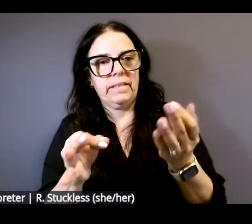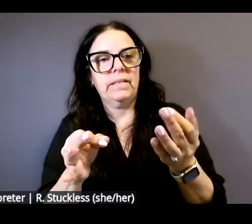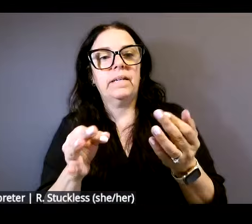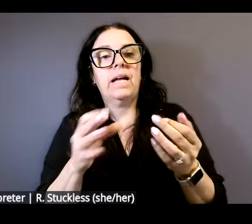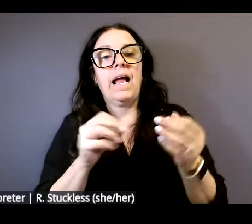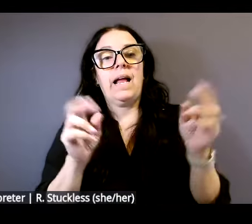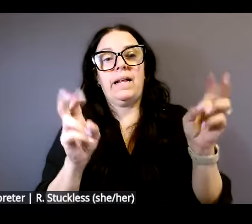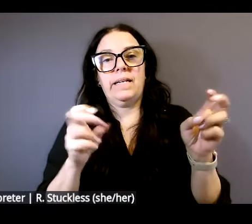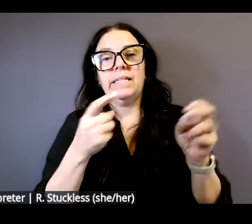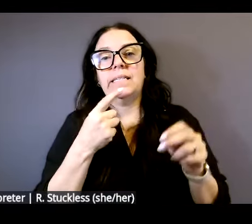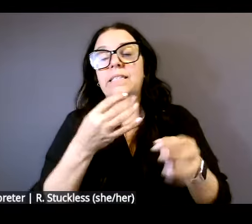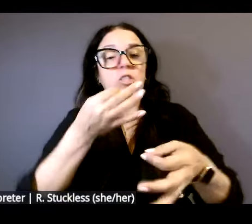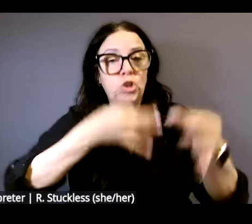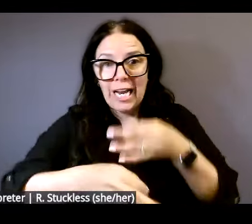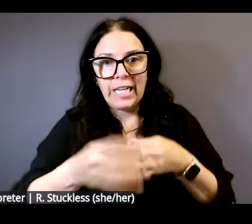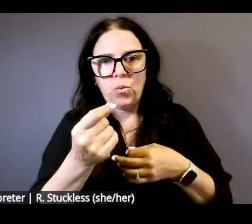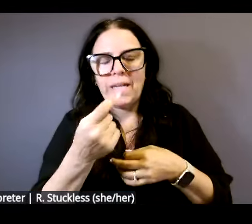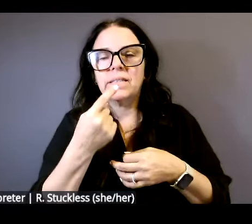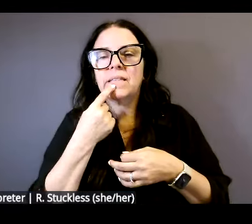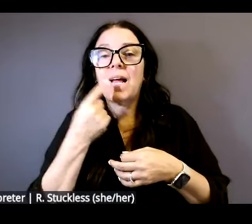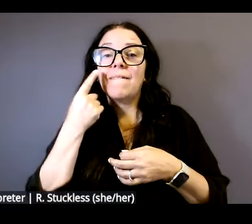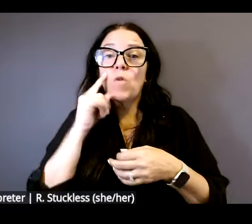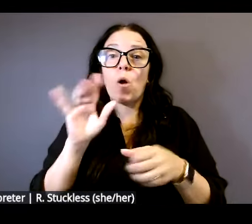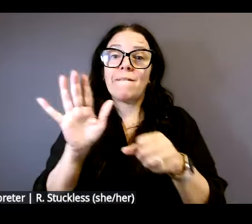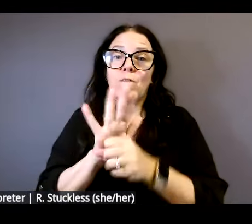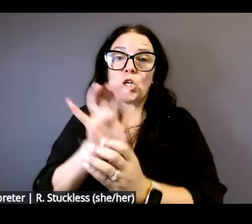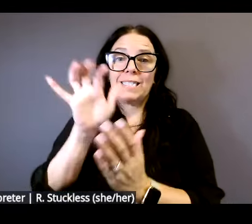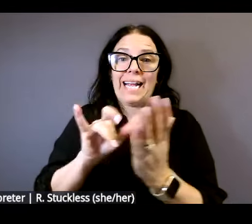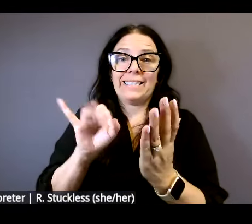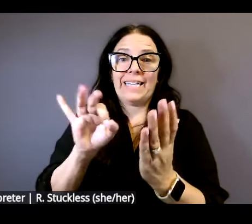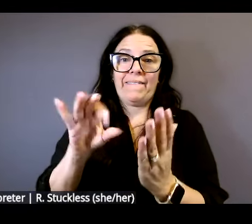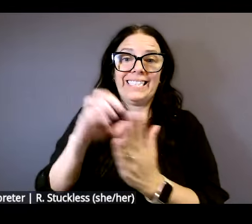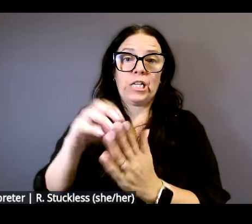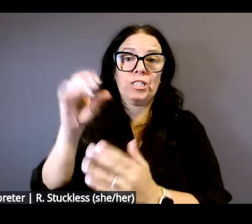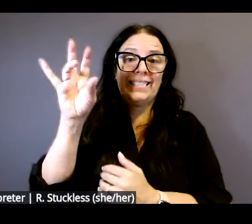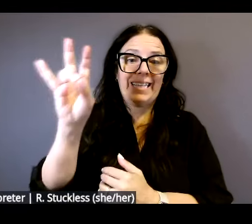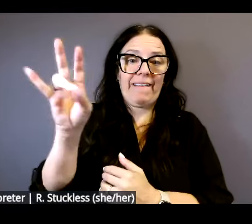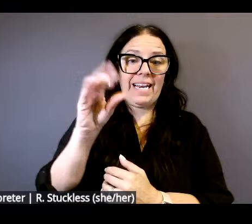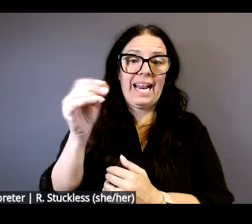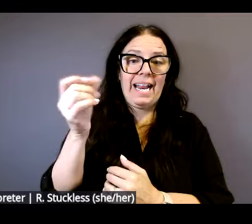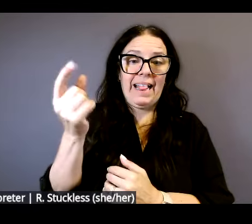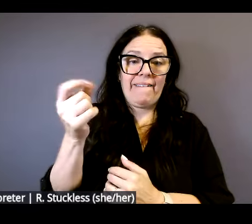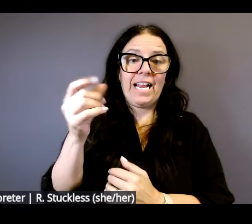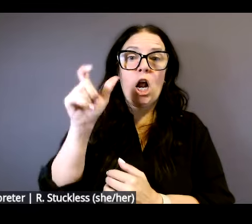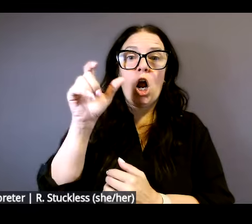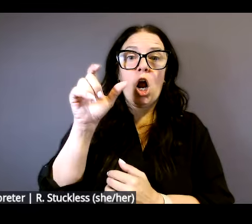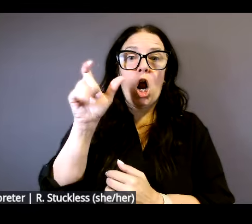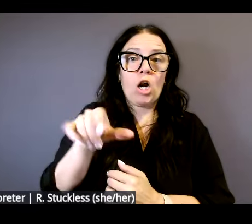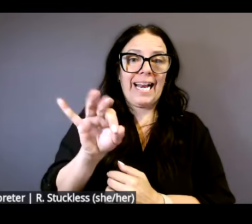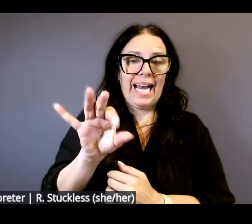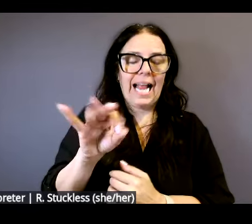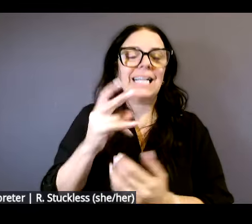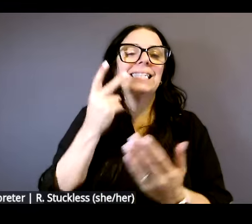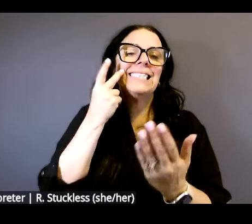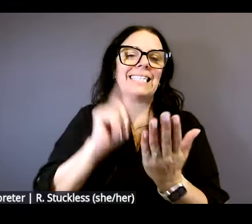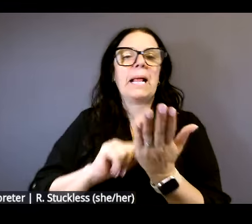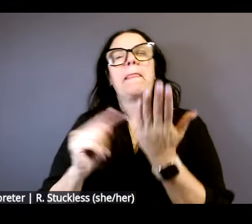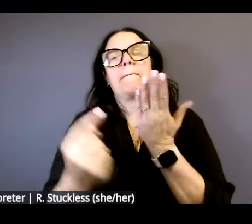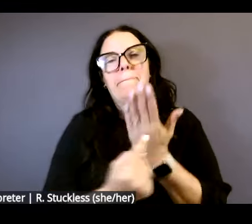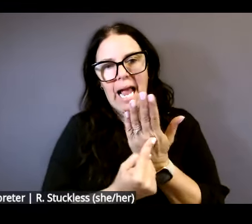for the full text of proposed Section 7 and 11 of Article 9 of the state constitution, see the reverse side of this